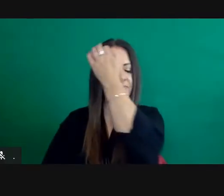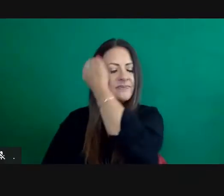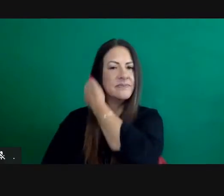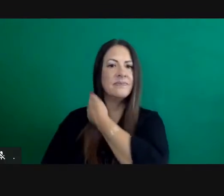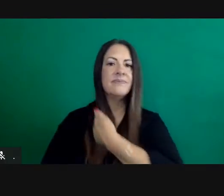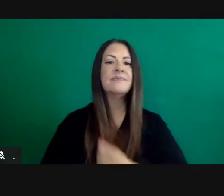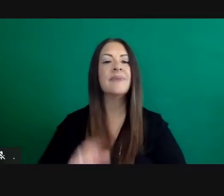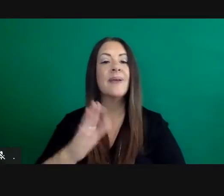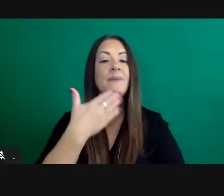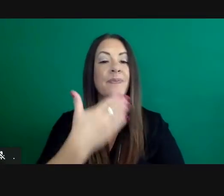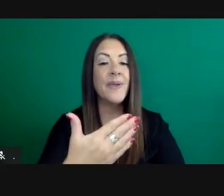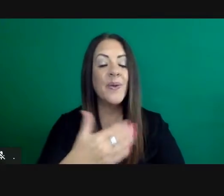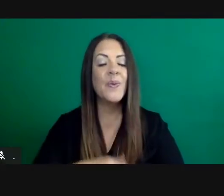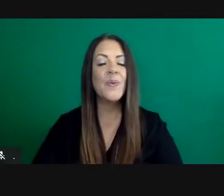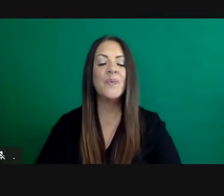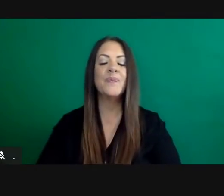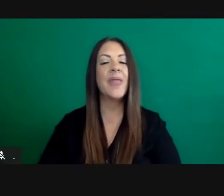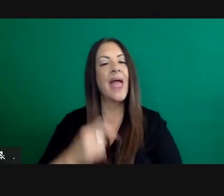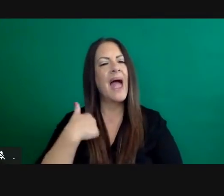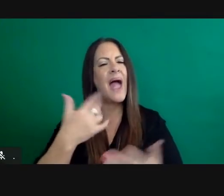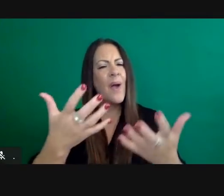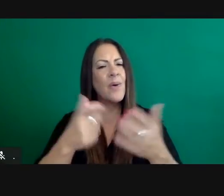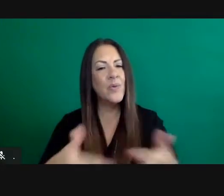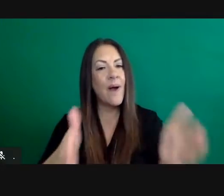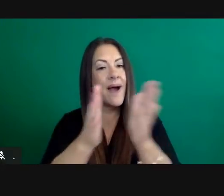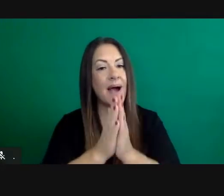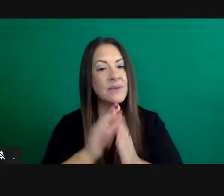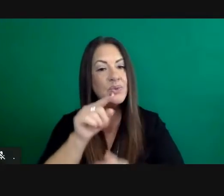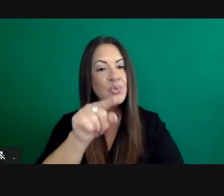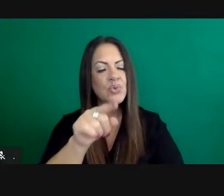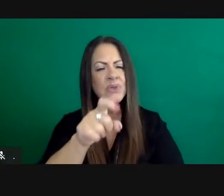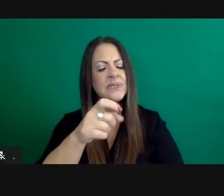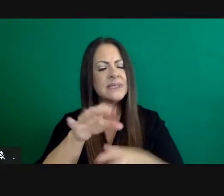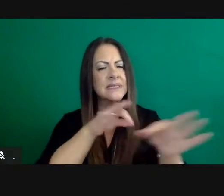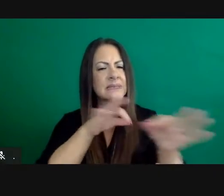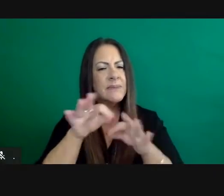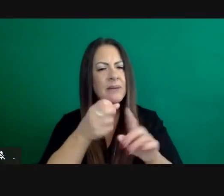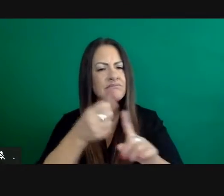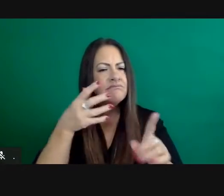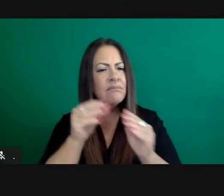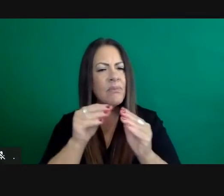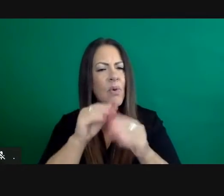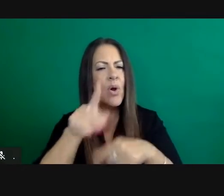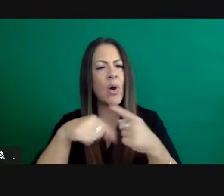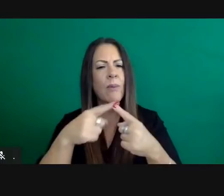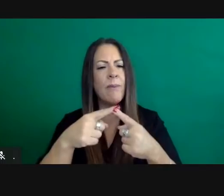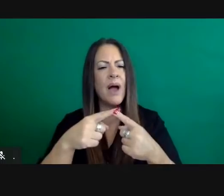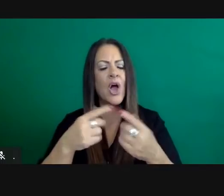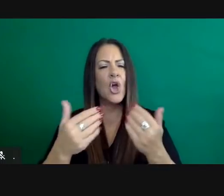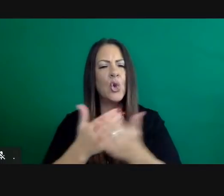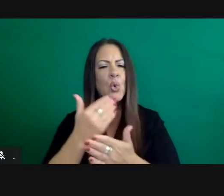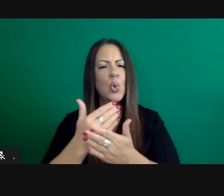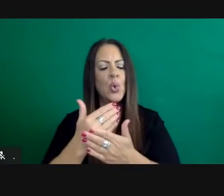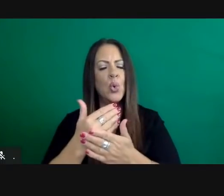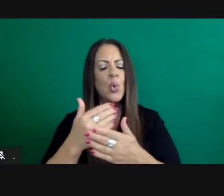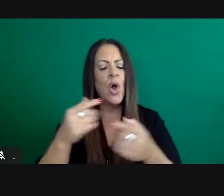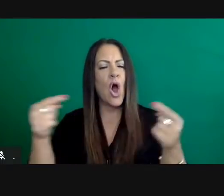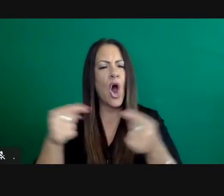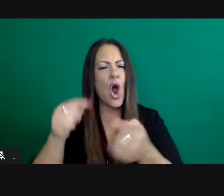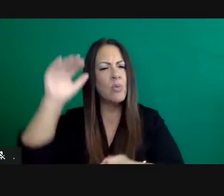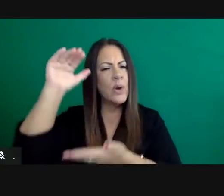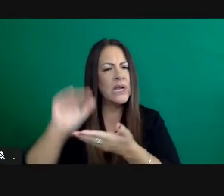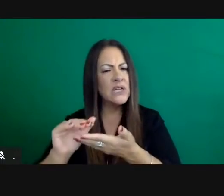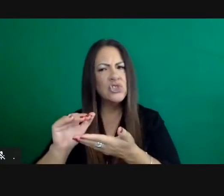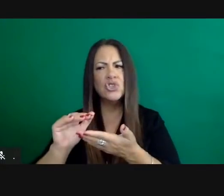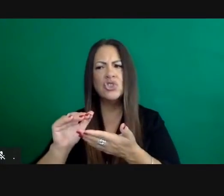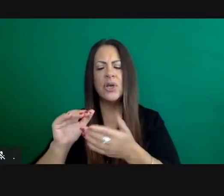Thank you, Secretary Ghaly. I wanted to ask if you could speak a little bit more about this new harm reduction messaging we're hearing from the